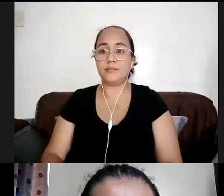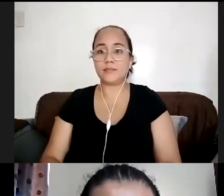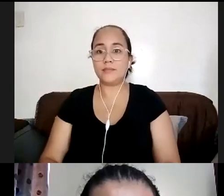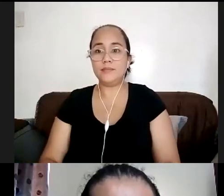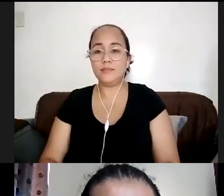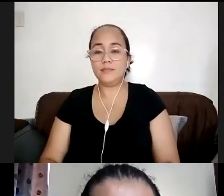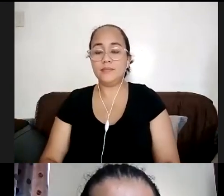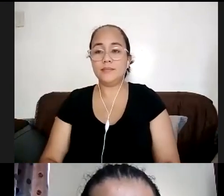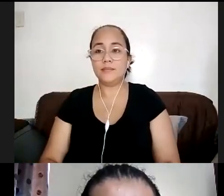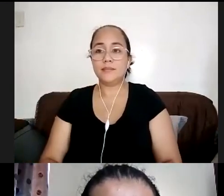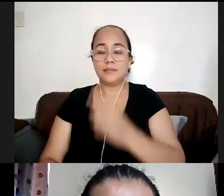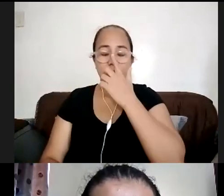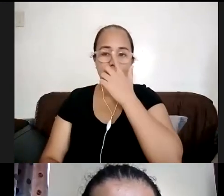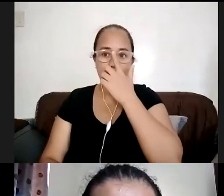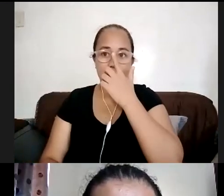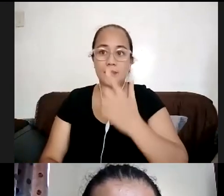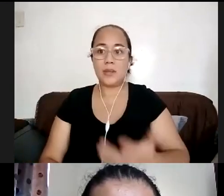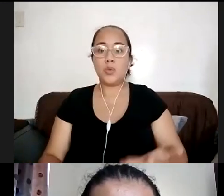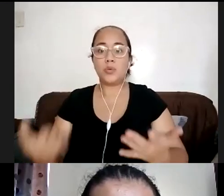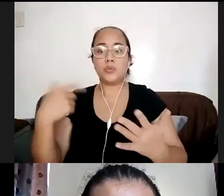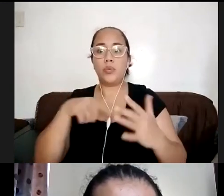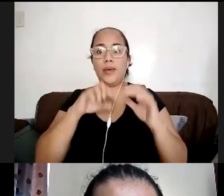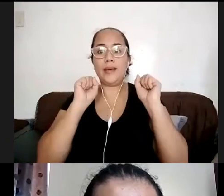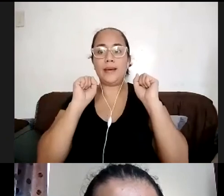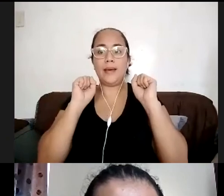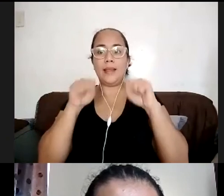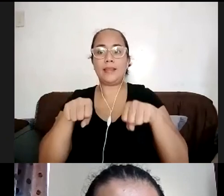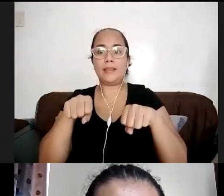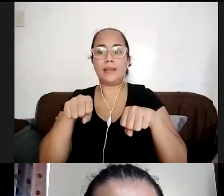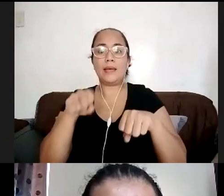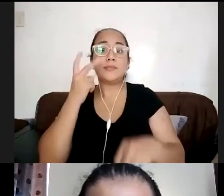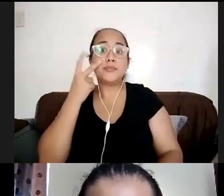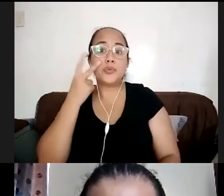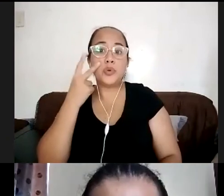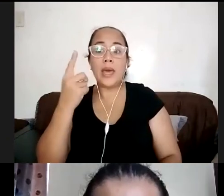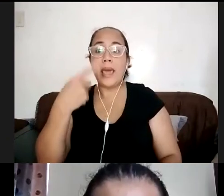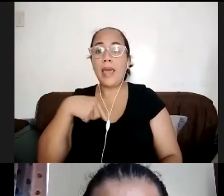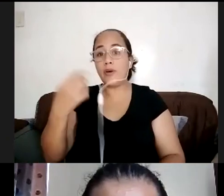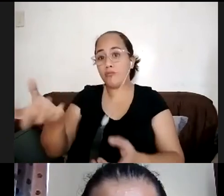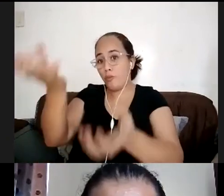So then we can see if you can come up with the answers.